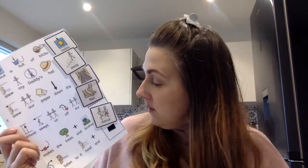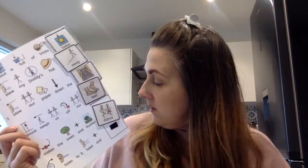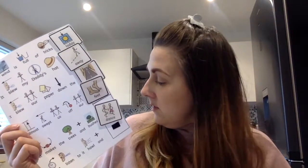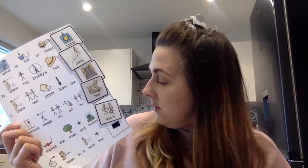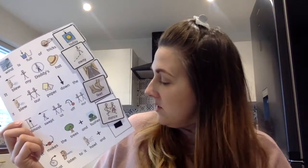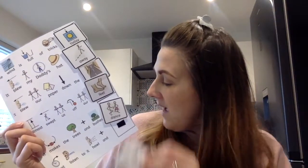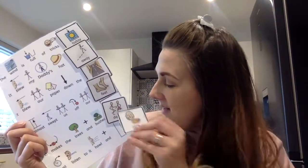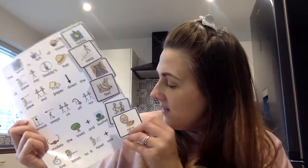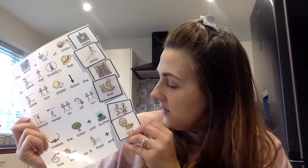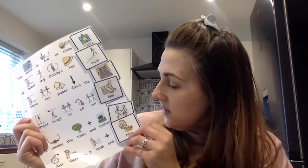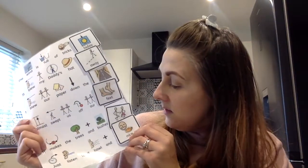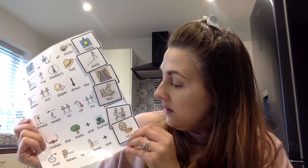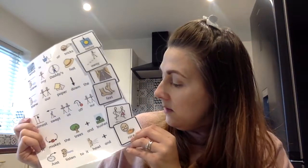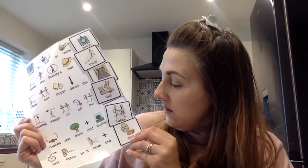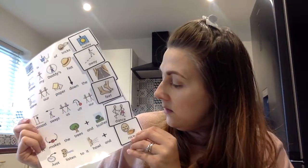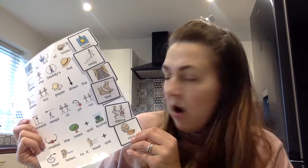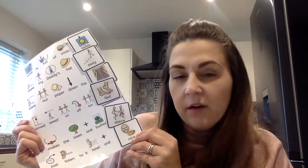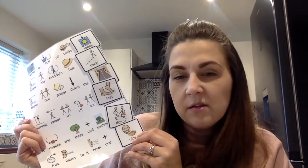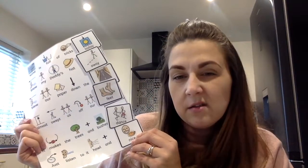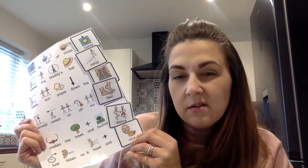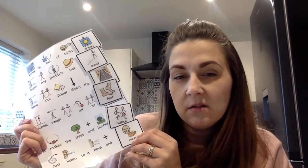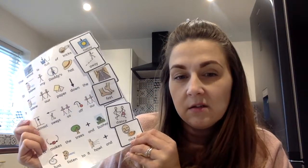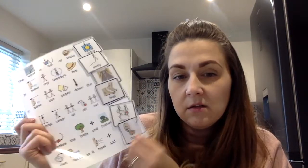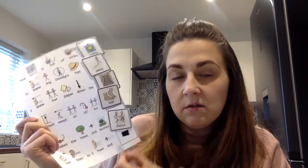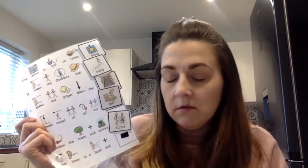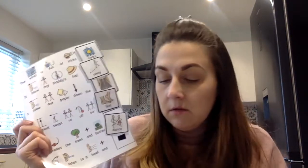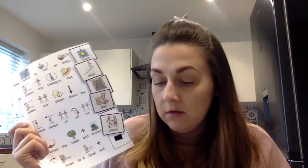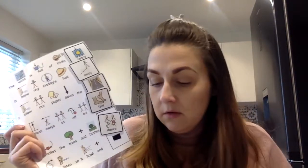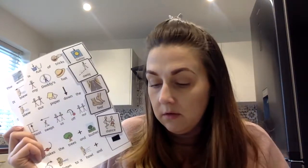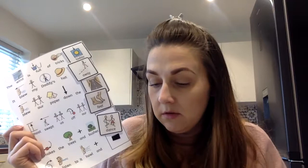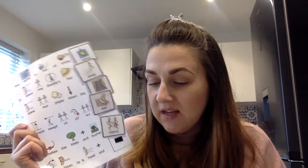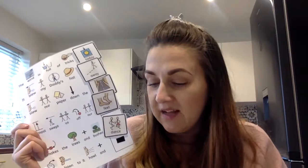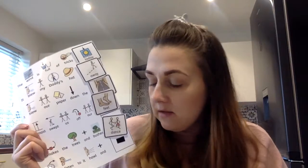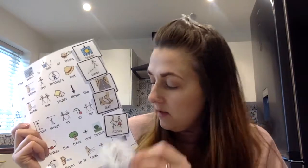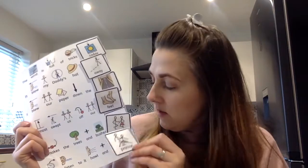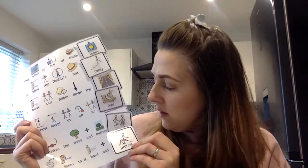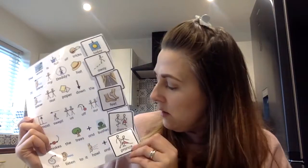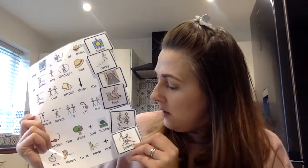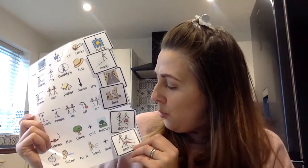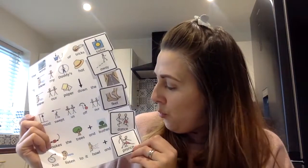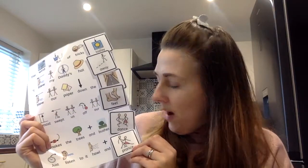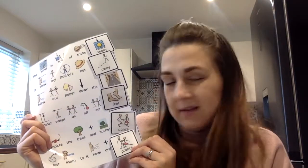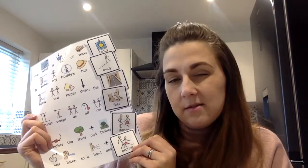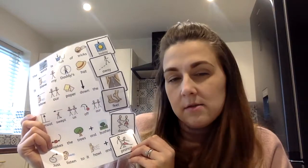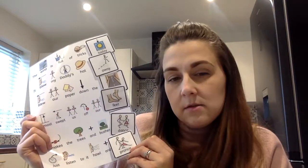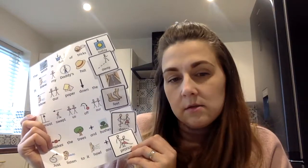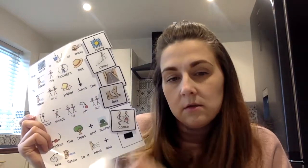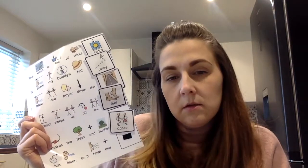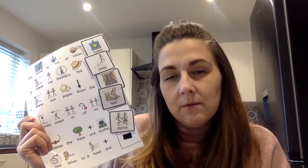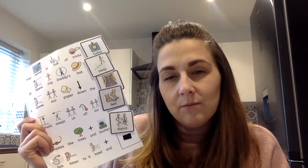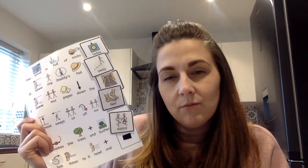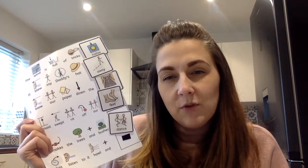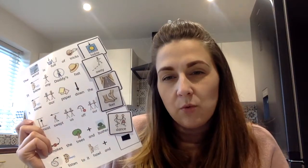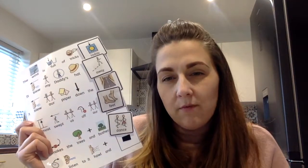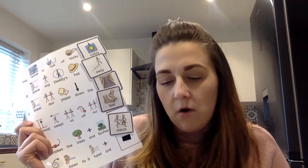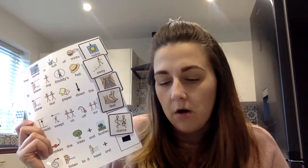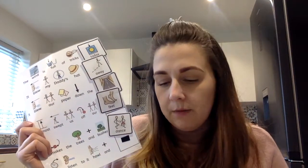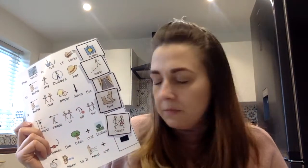Dance, nice. Dance, prance. Which one rhymes?